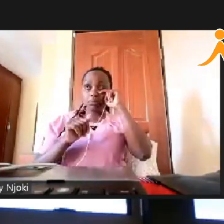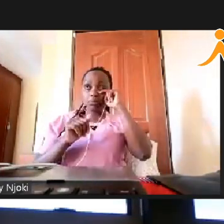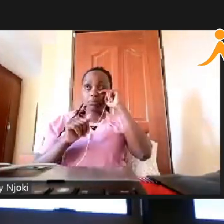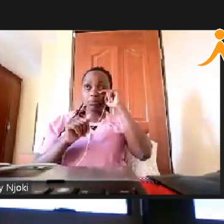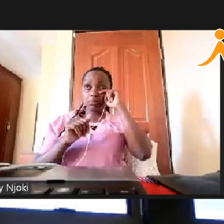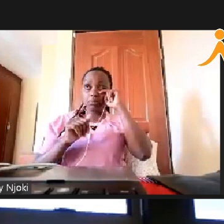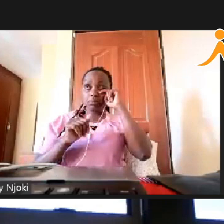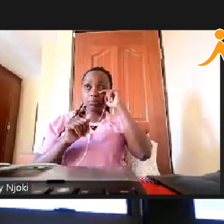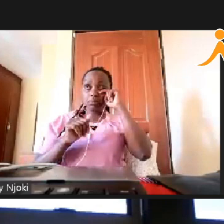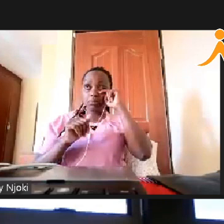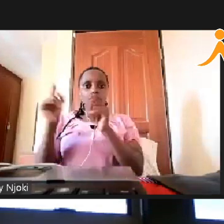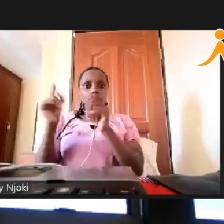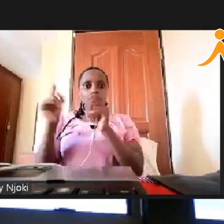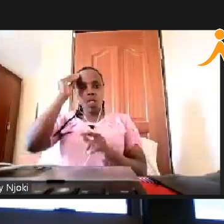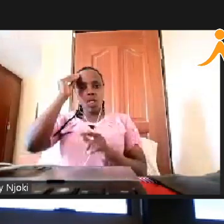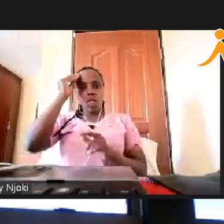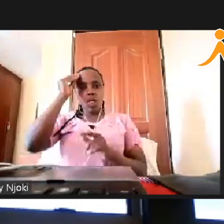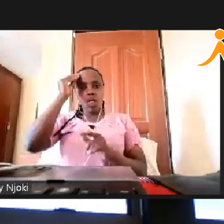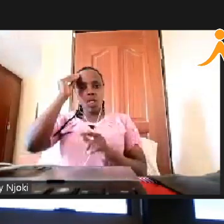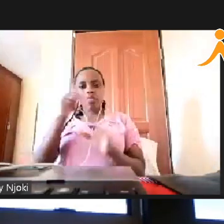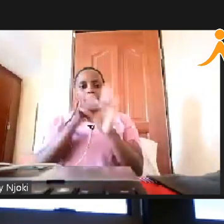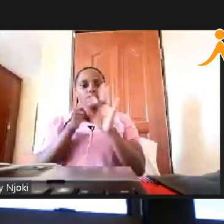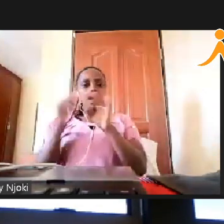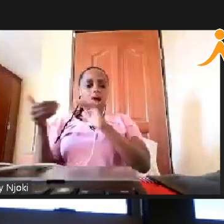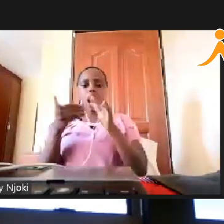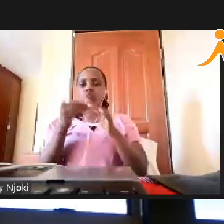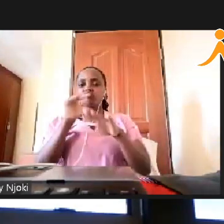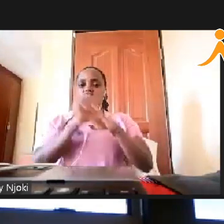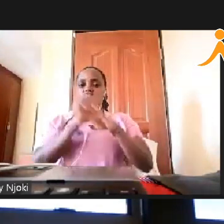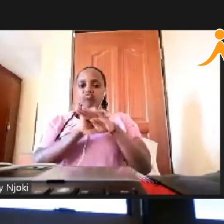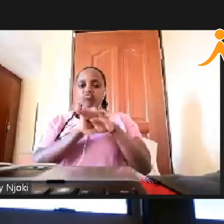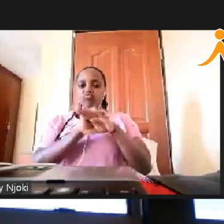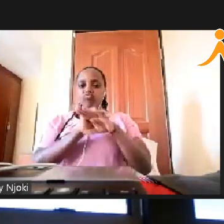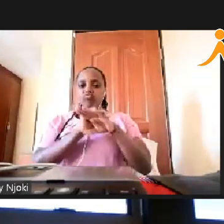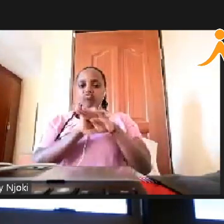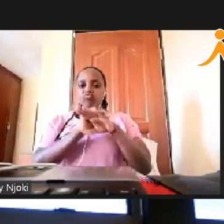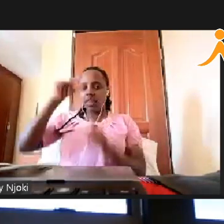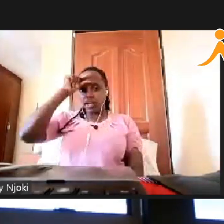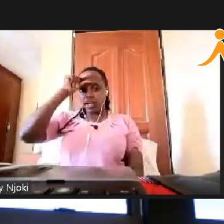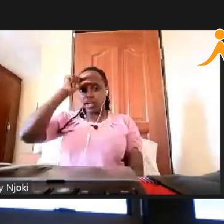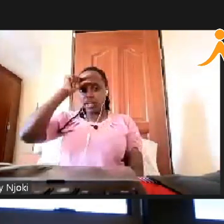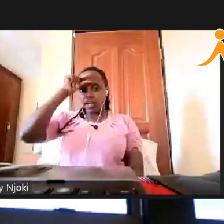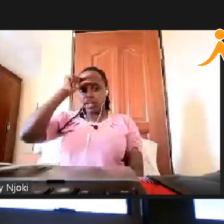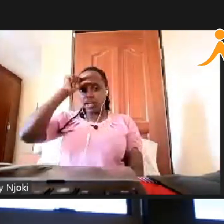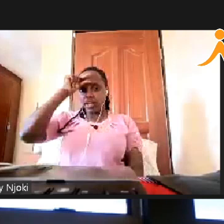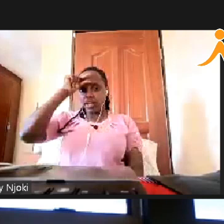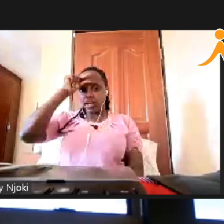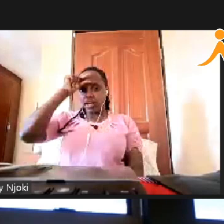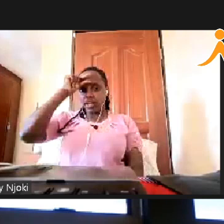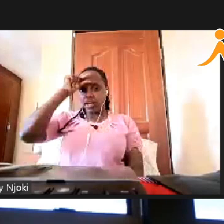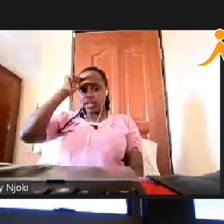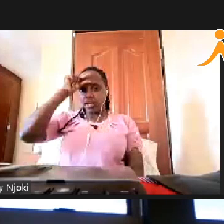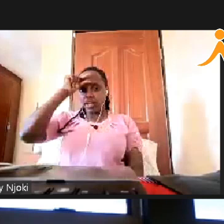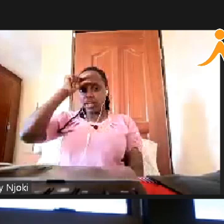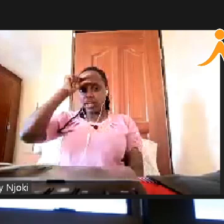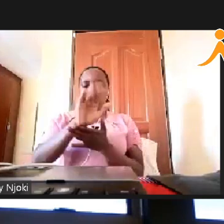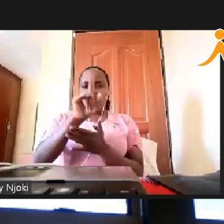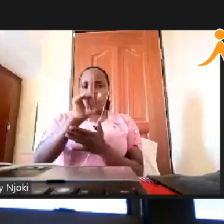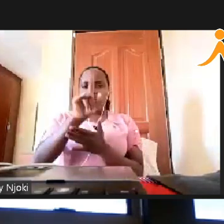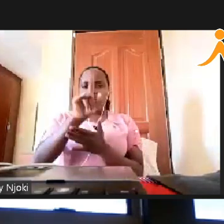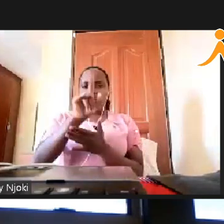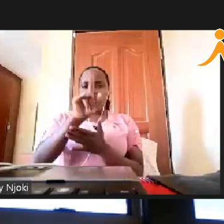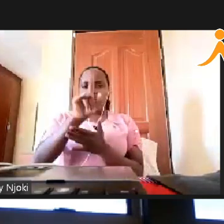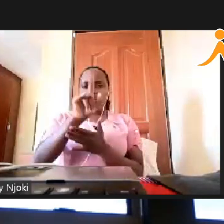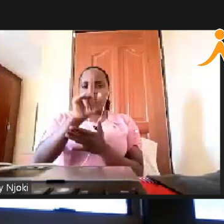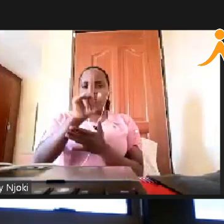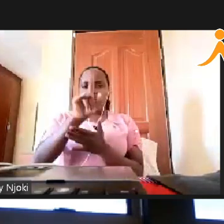I hope we are learning from the other networks, from the other participants on how to effectively engage with government. A question had already been sent on one of our YouTube,